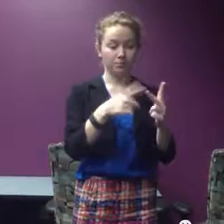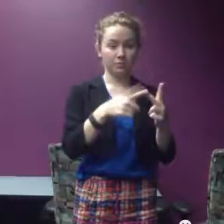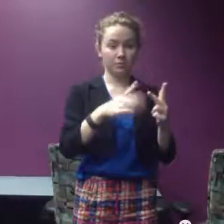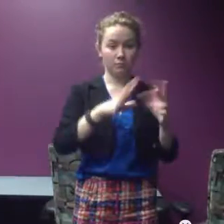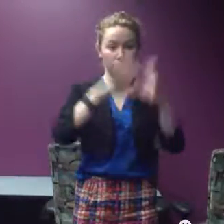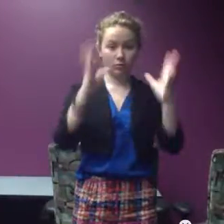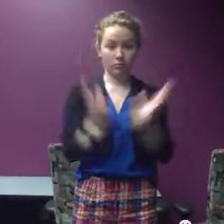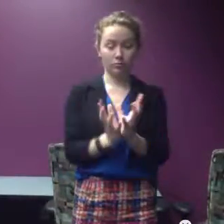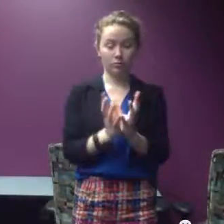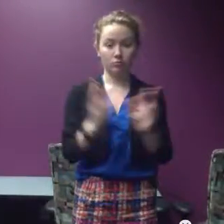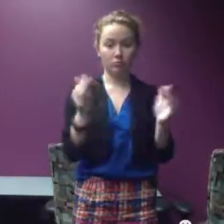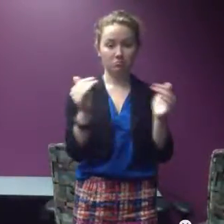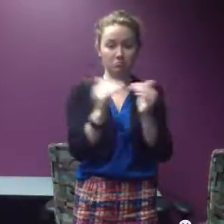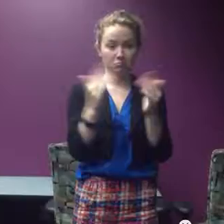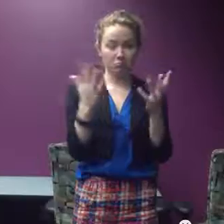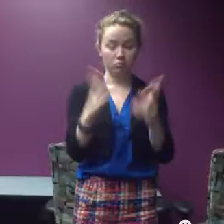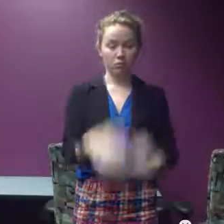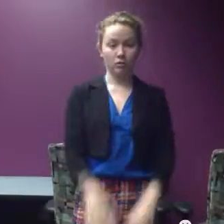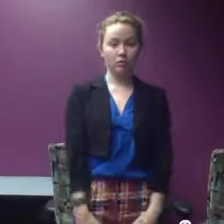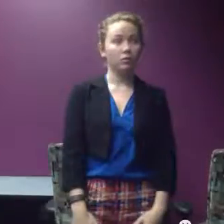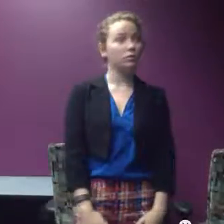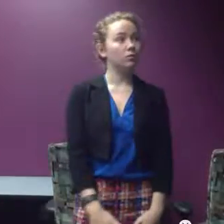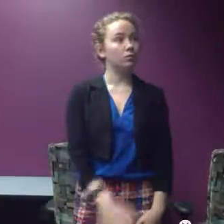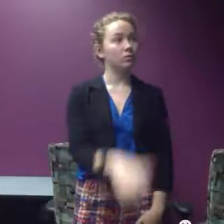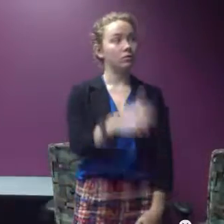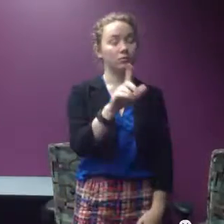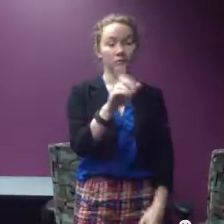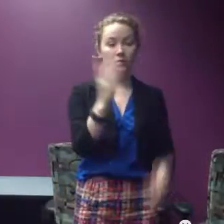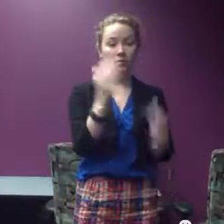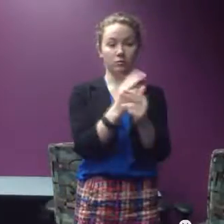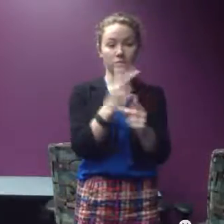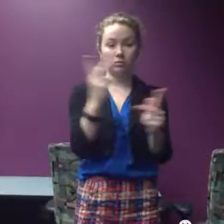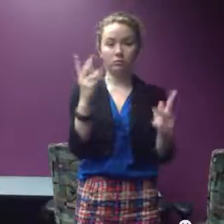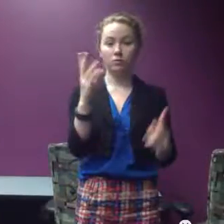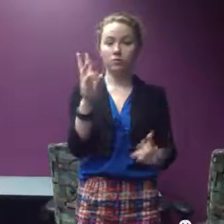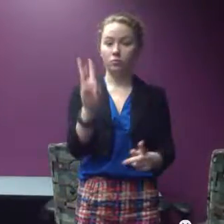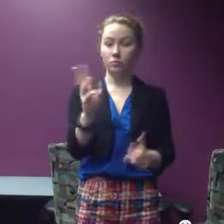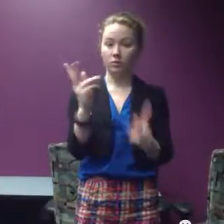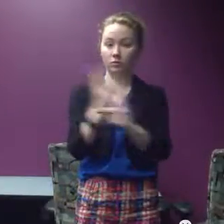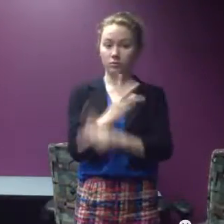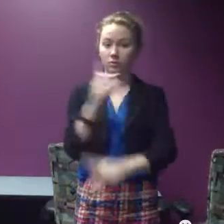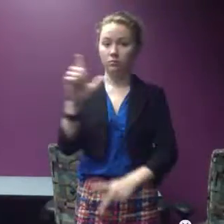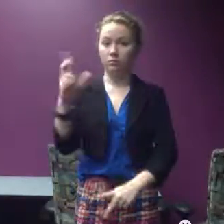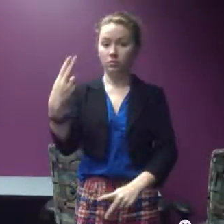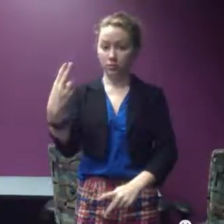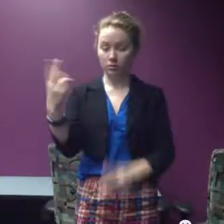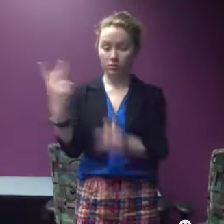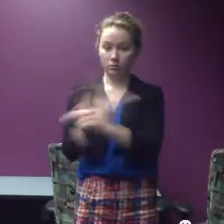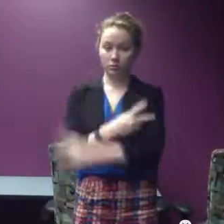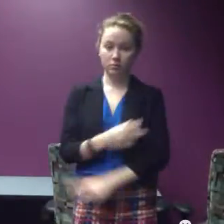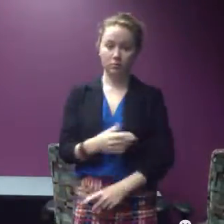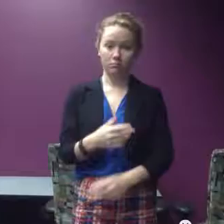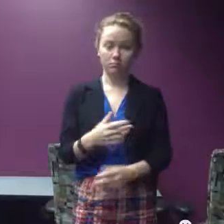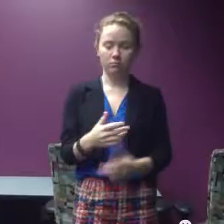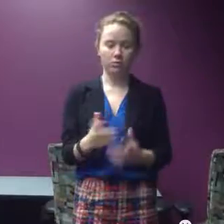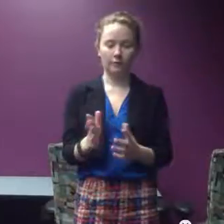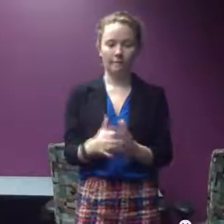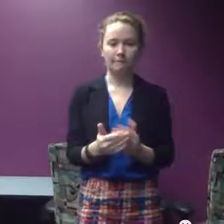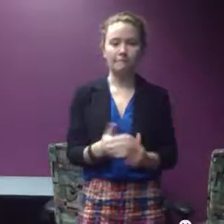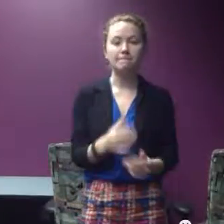So 5 centimeters times 3 centimeters times 6